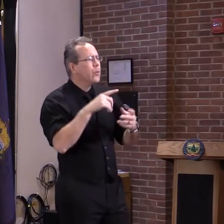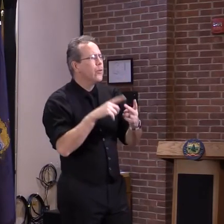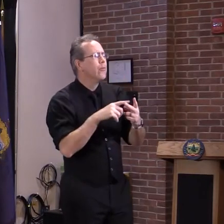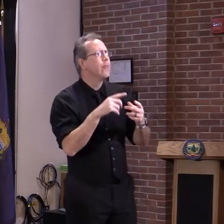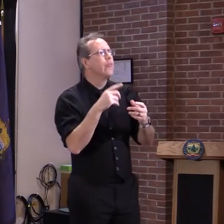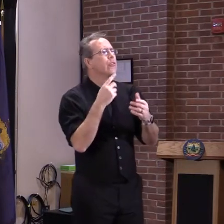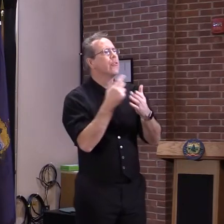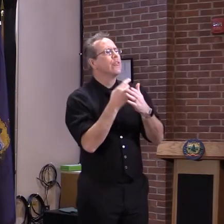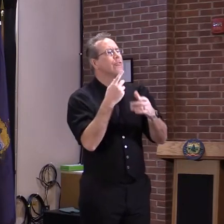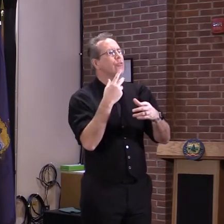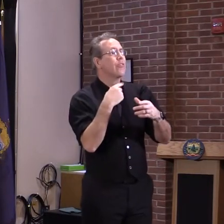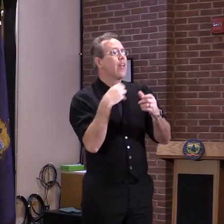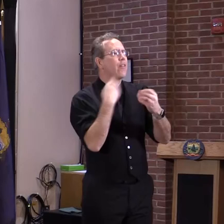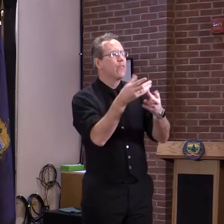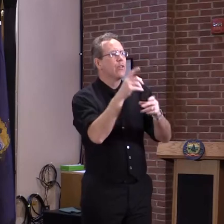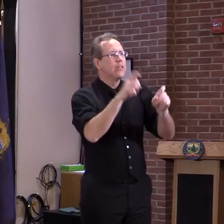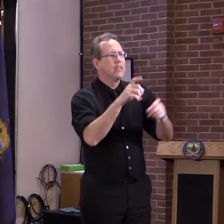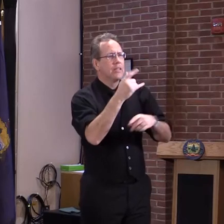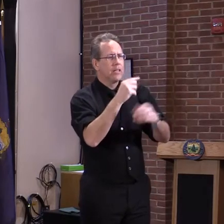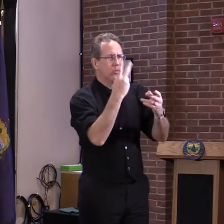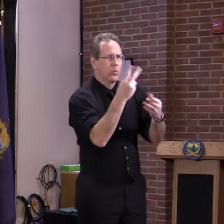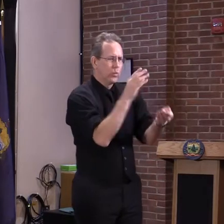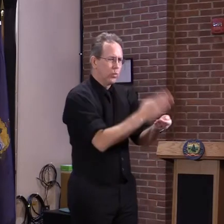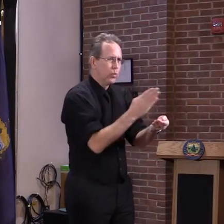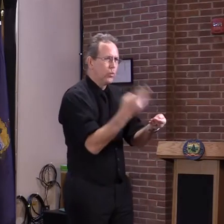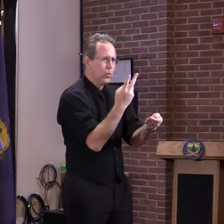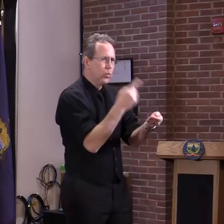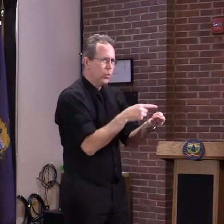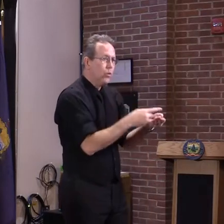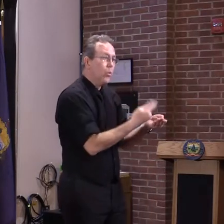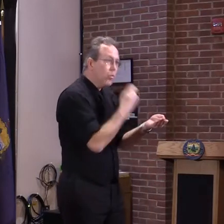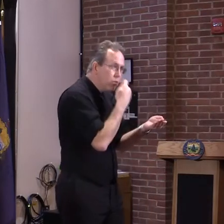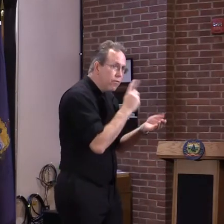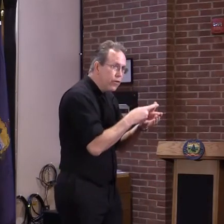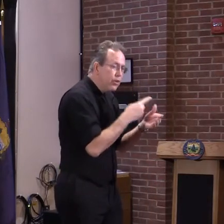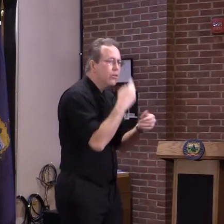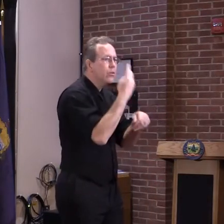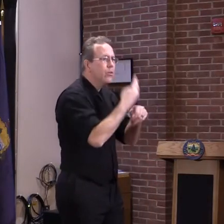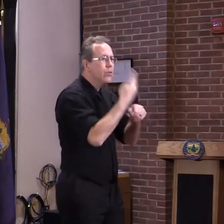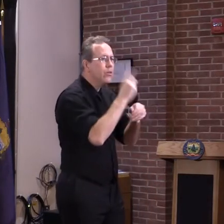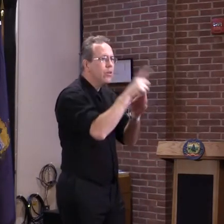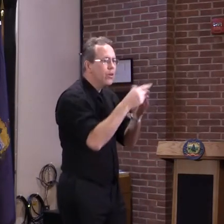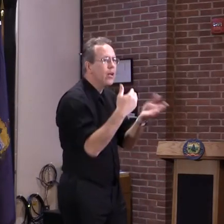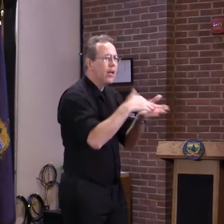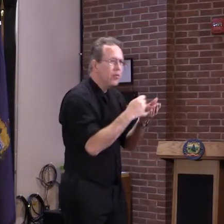hours. With regards to the state reporting tool,